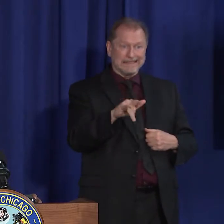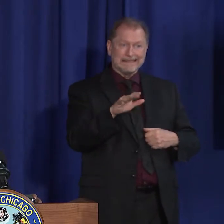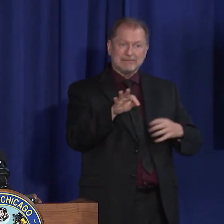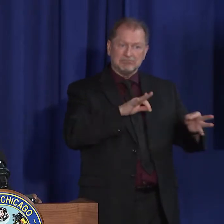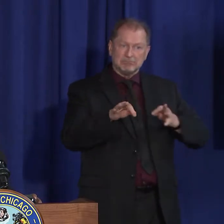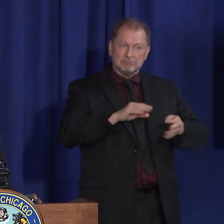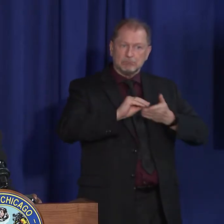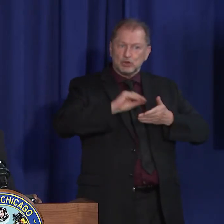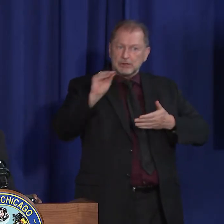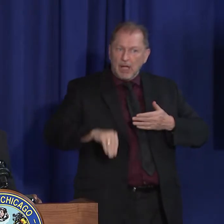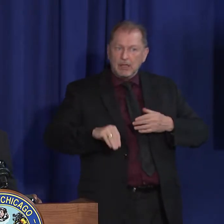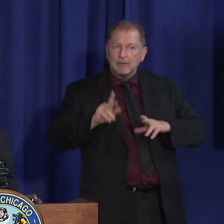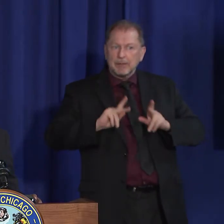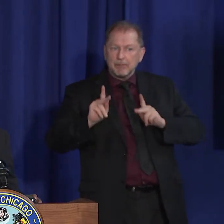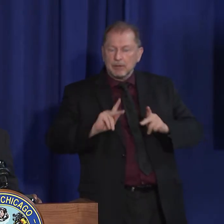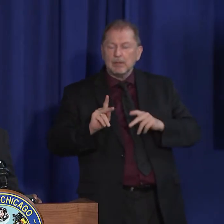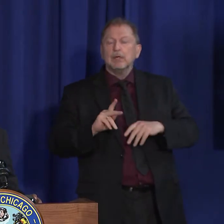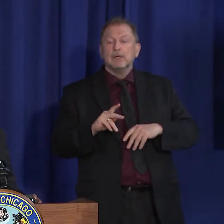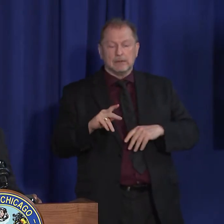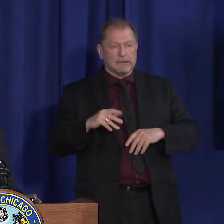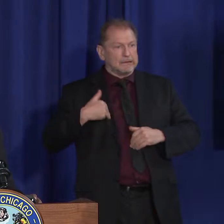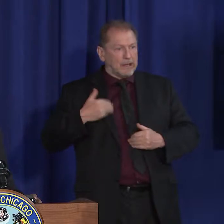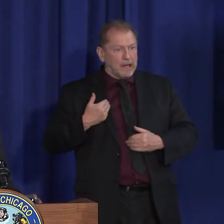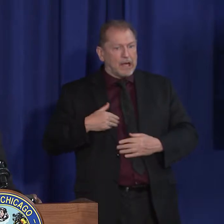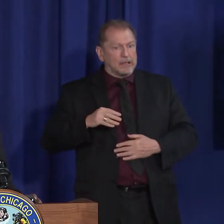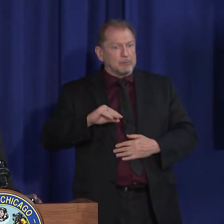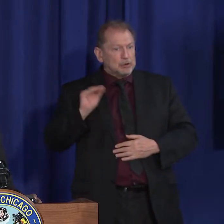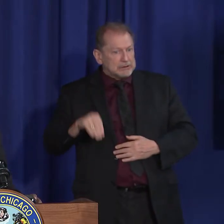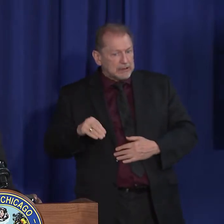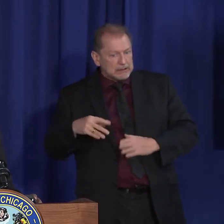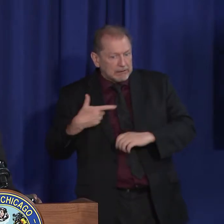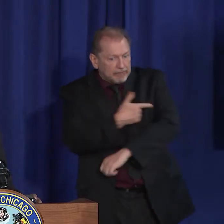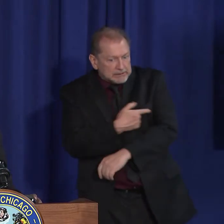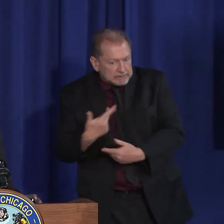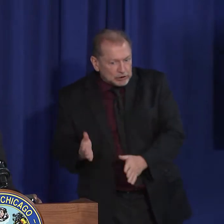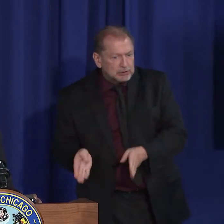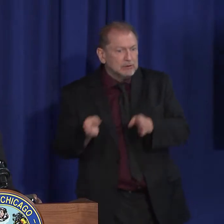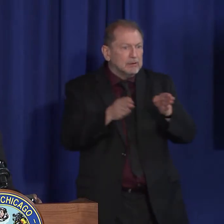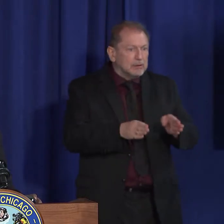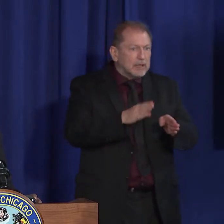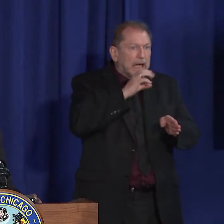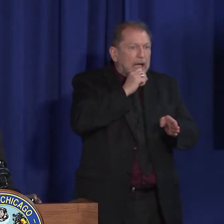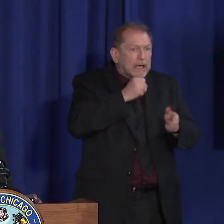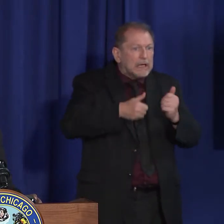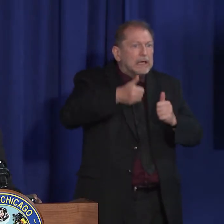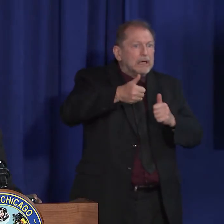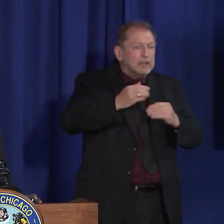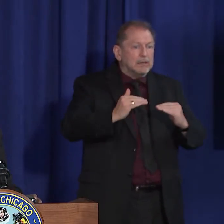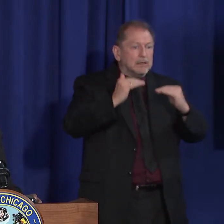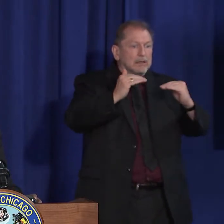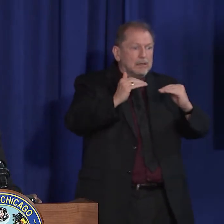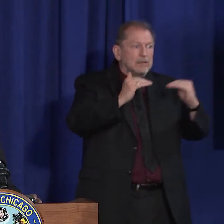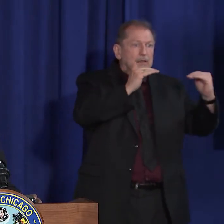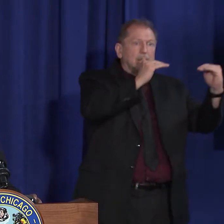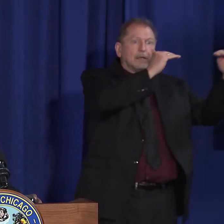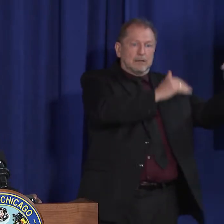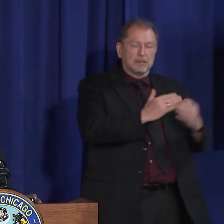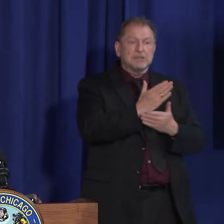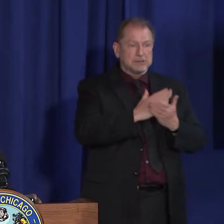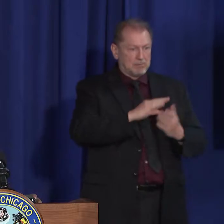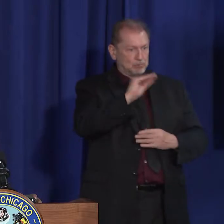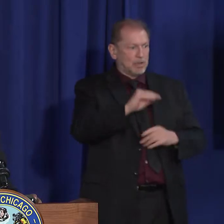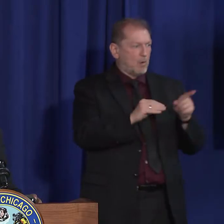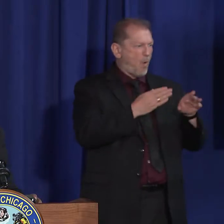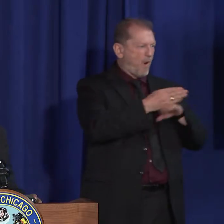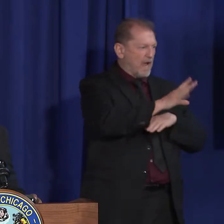seeing vaccinations across ages and demographics. There are some places, obviously, where among some groups, we're doing quite well.